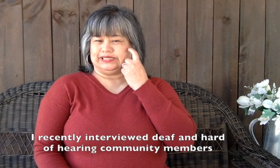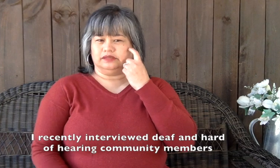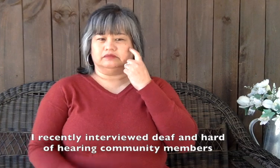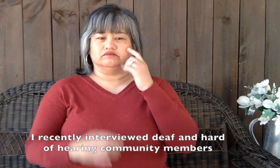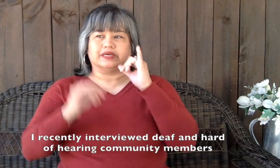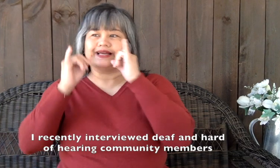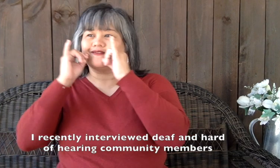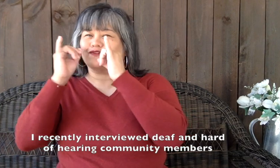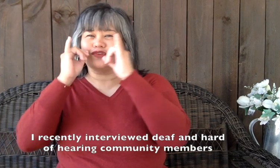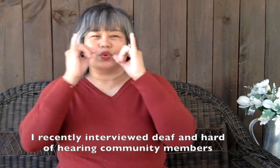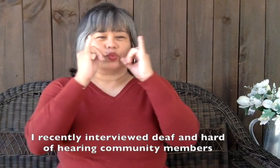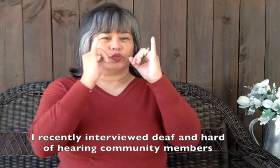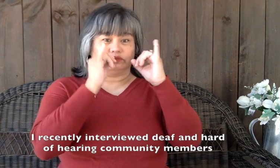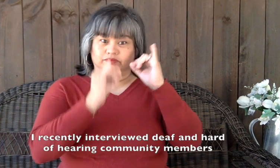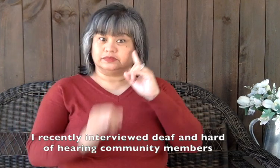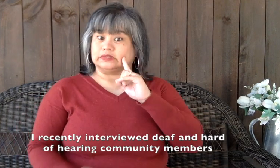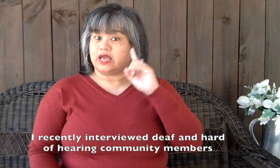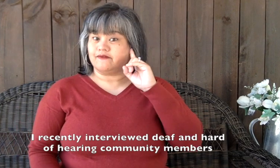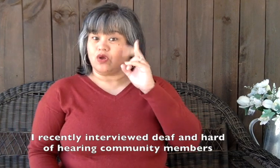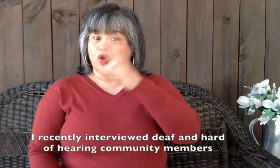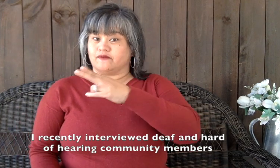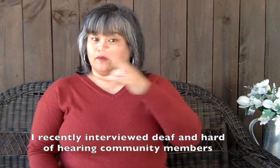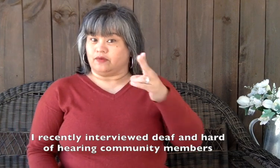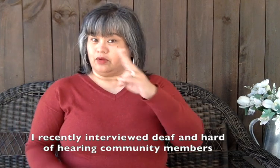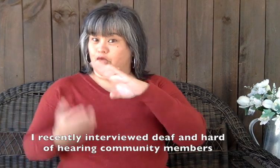I recently interviewed deaf and hard of hearing community members